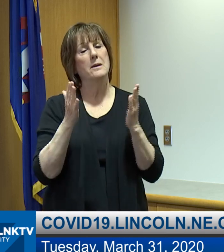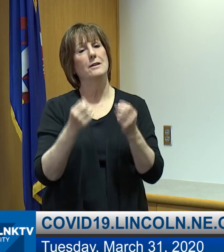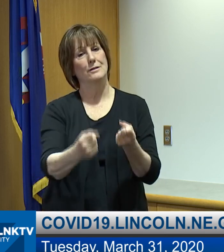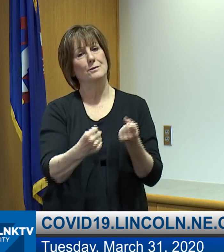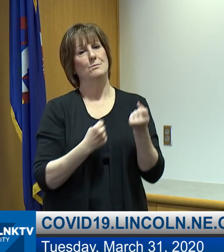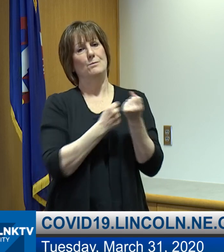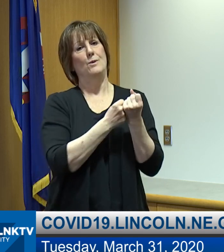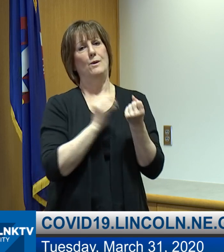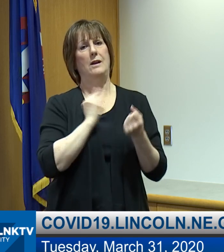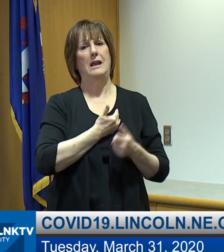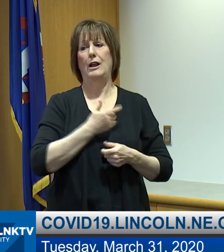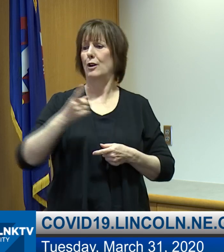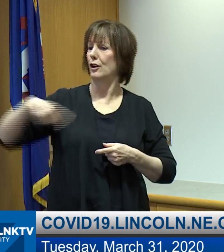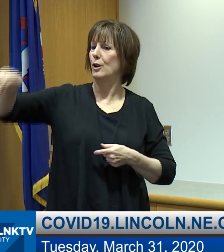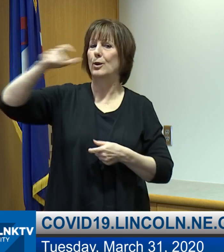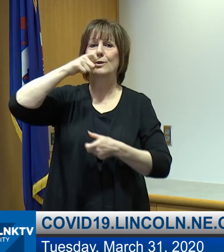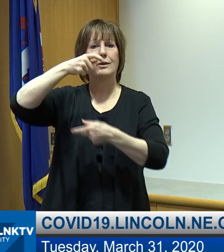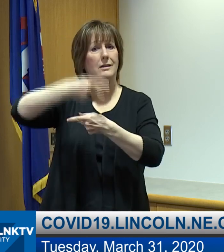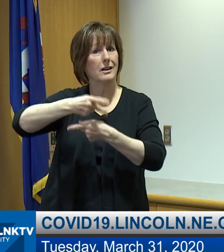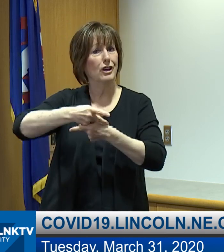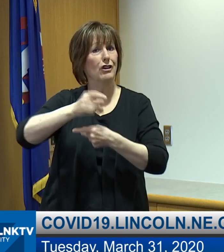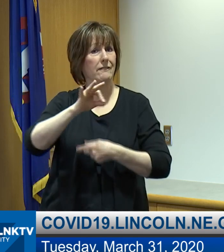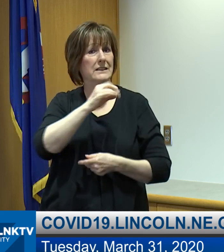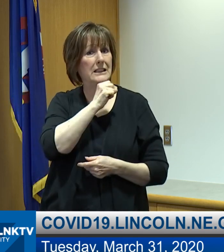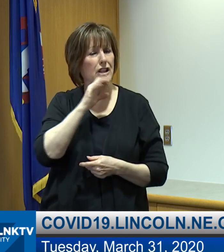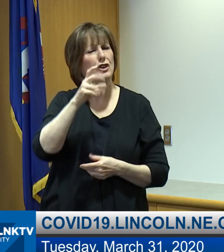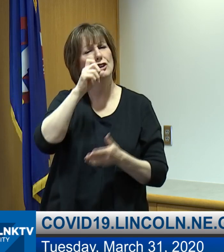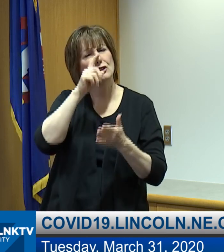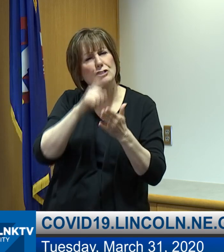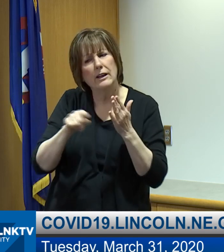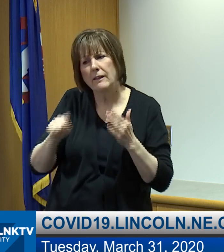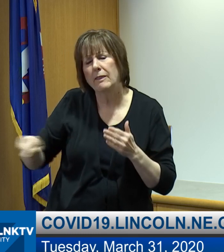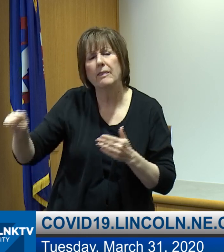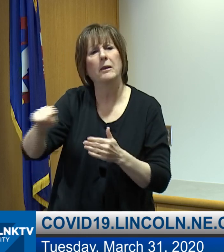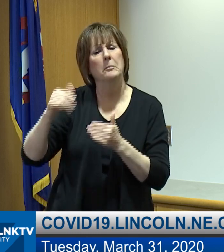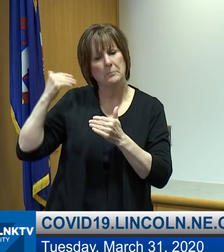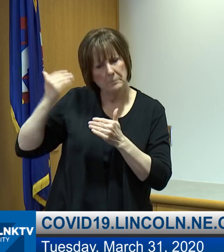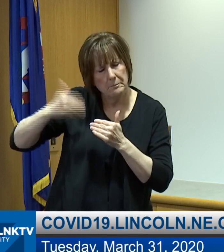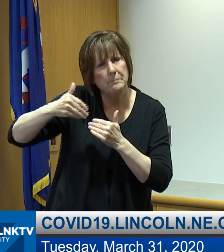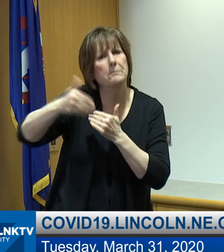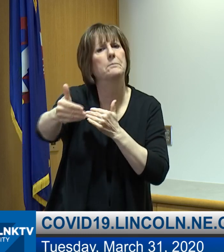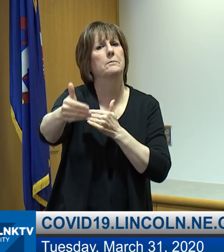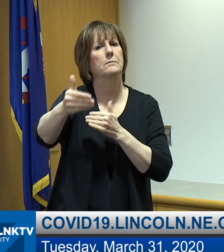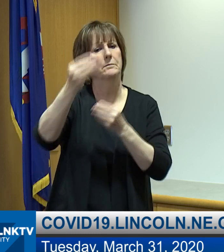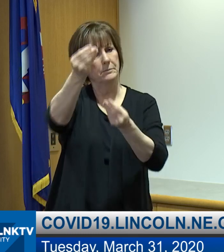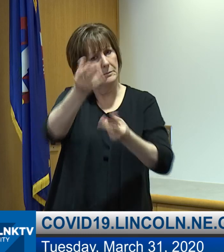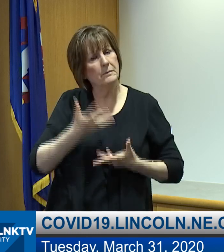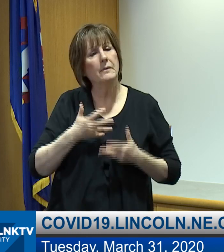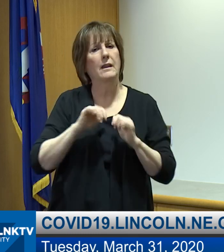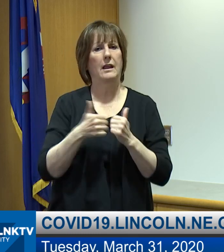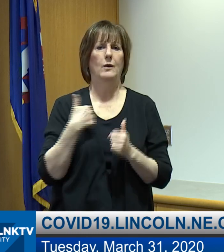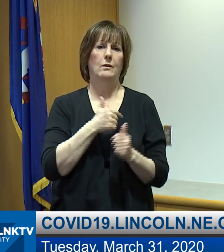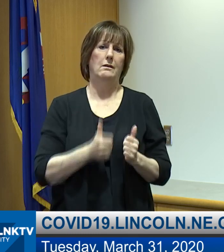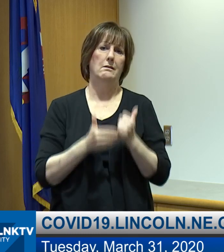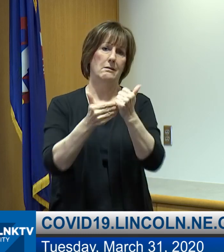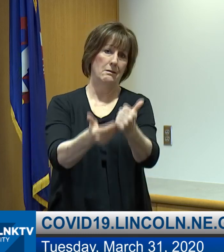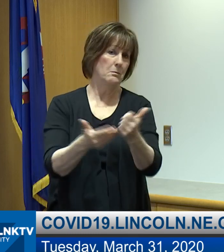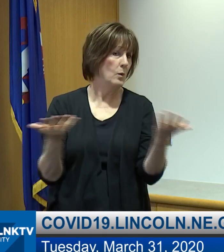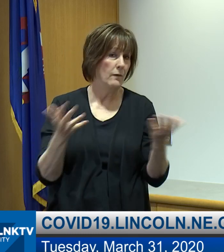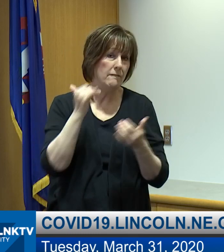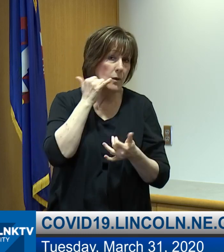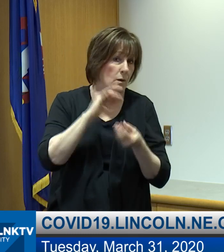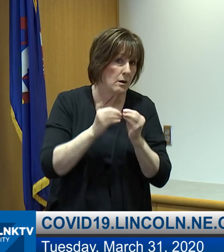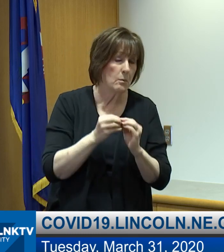our caregivers and to support seniors by checking on them regularly and letting us know at Aging Partners how we can help. Our number again